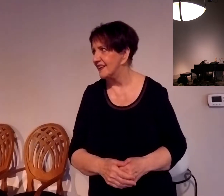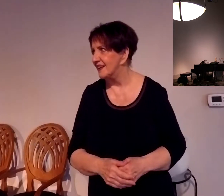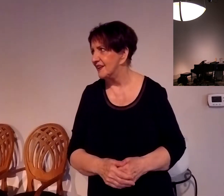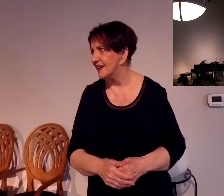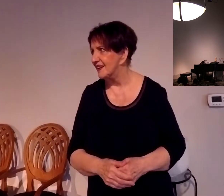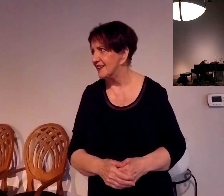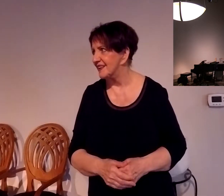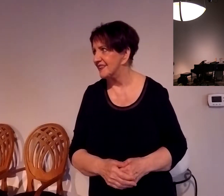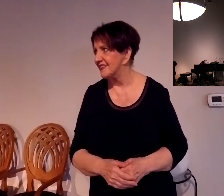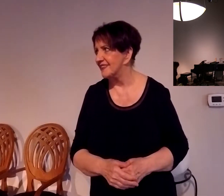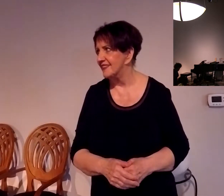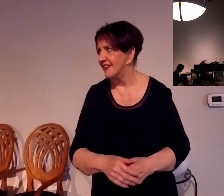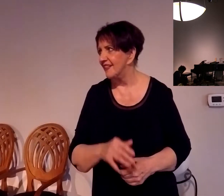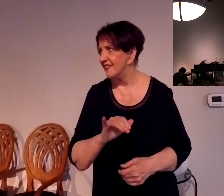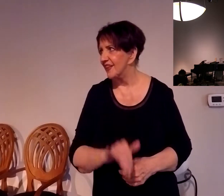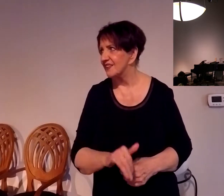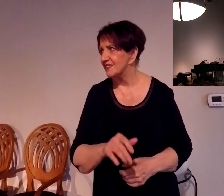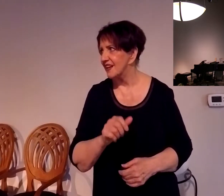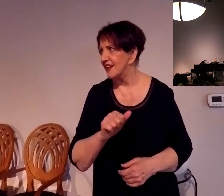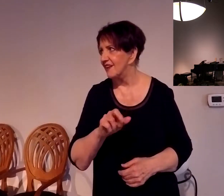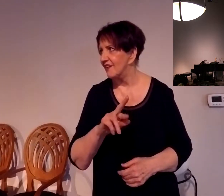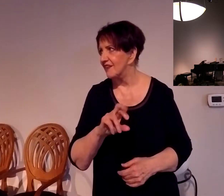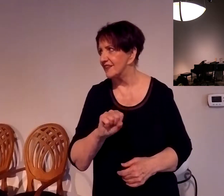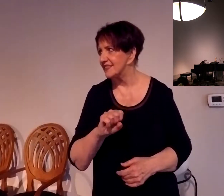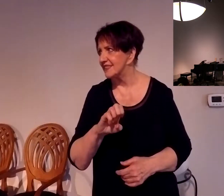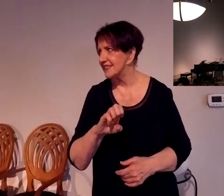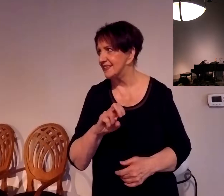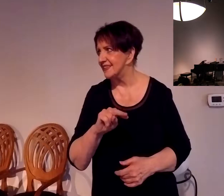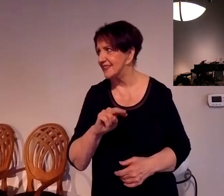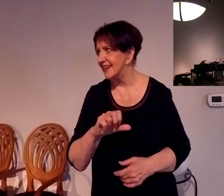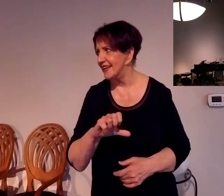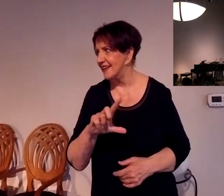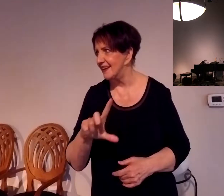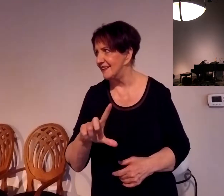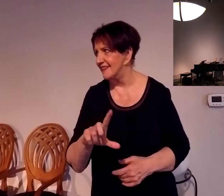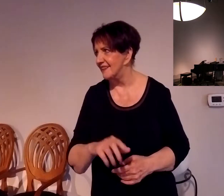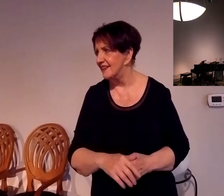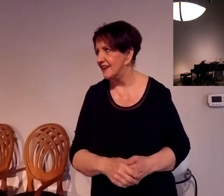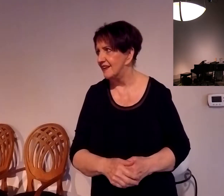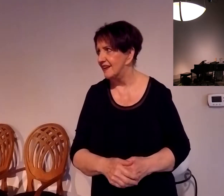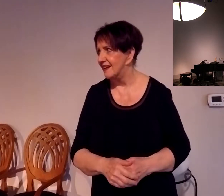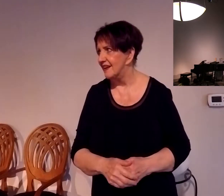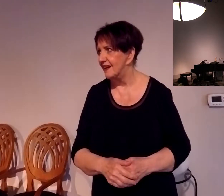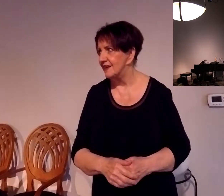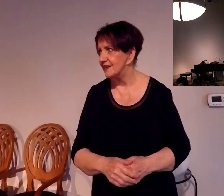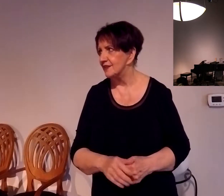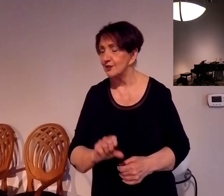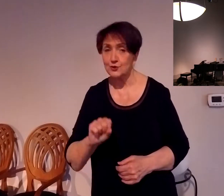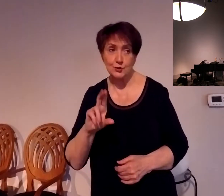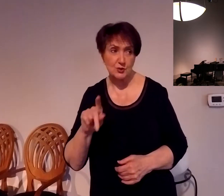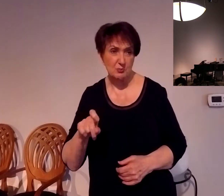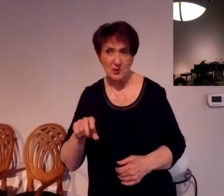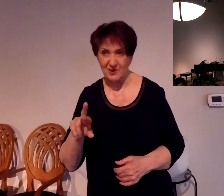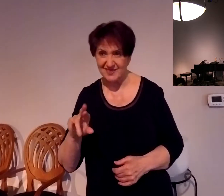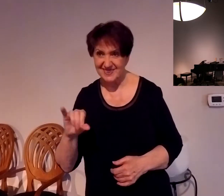And that's the Arsenal. There is no such thing, as far as I'm aware, of a super Siri.